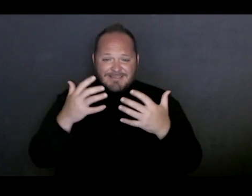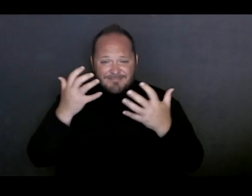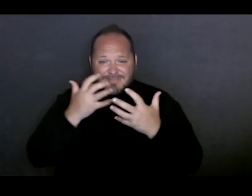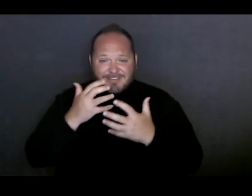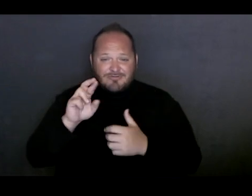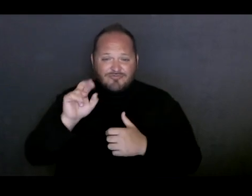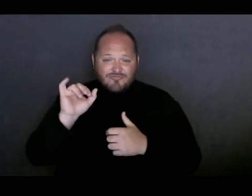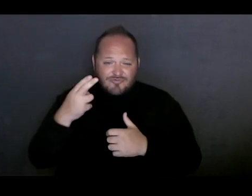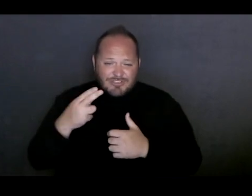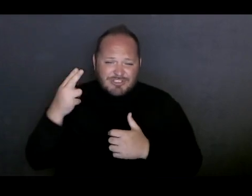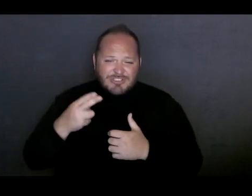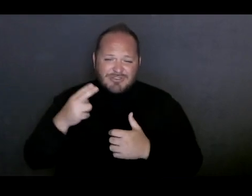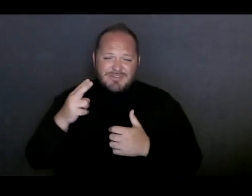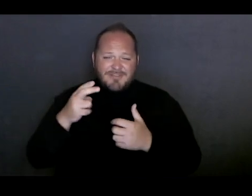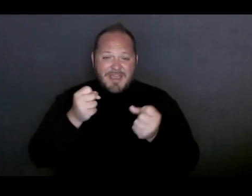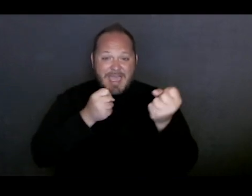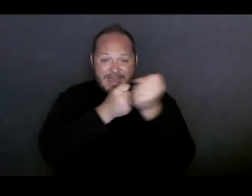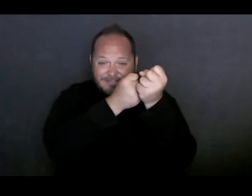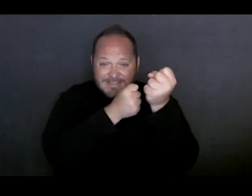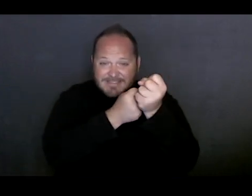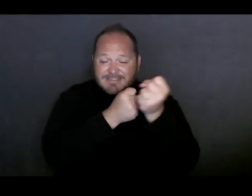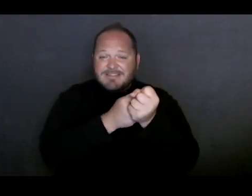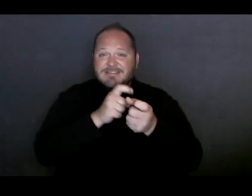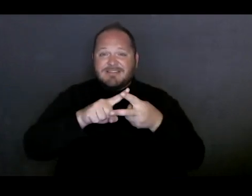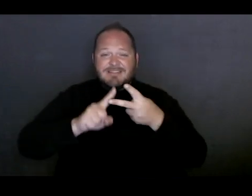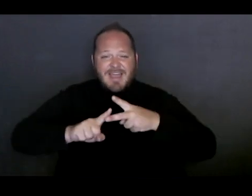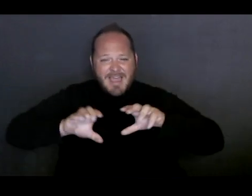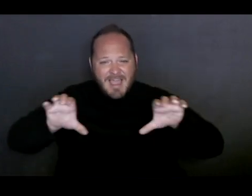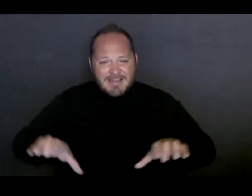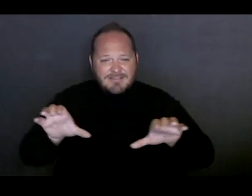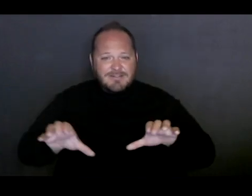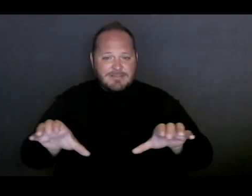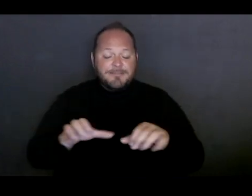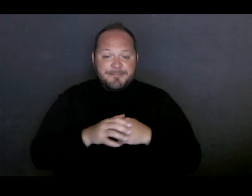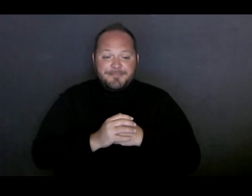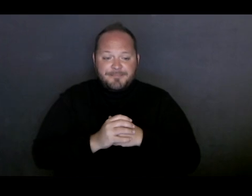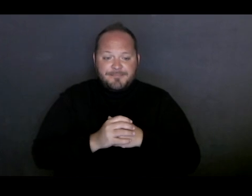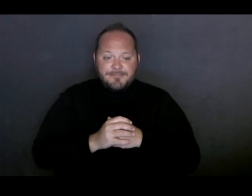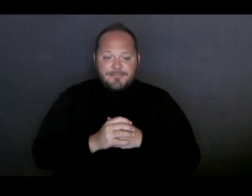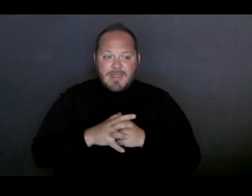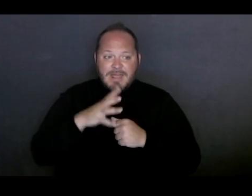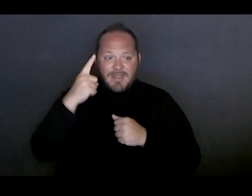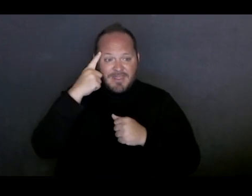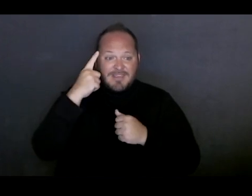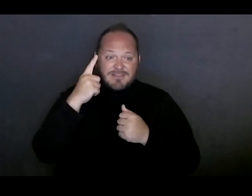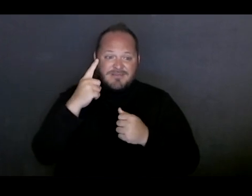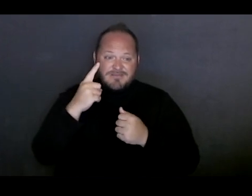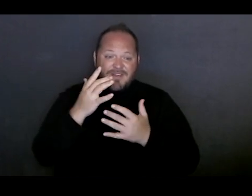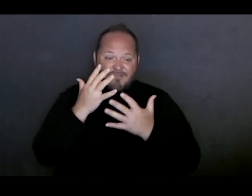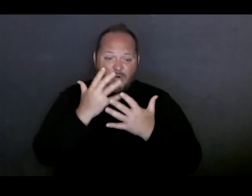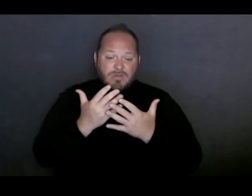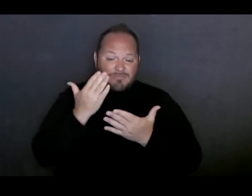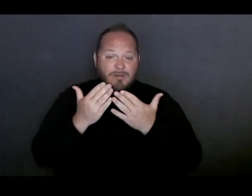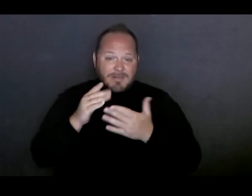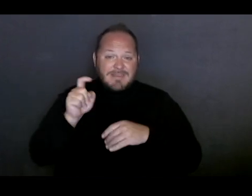and activism. Um, and I think it is unfortunately probably going to be necessary to tap into that again to make sure